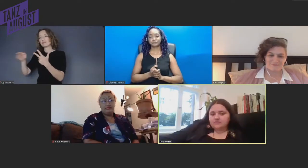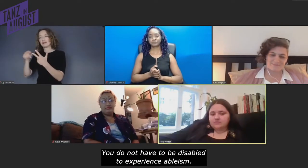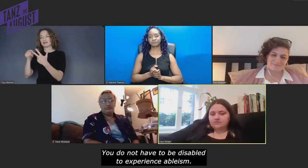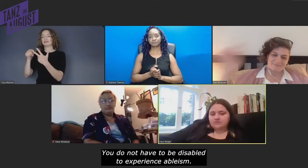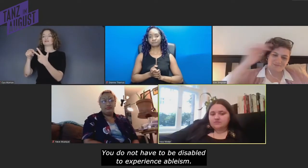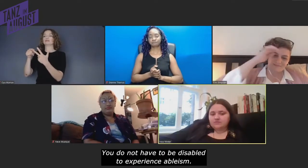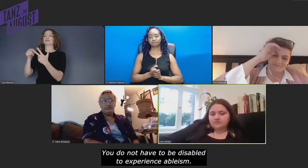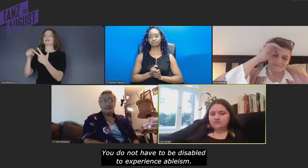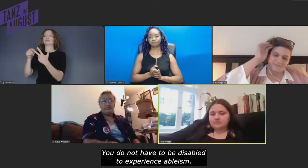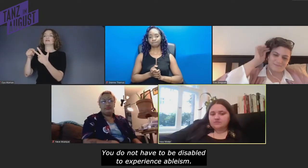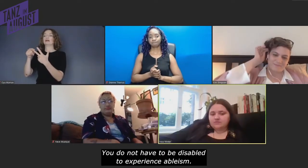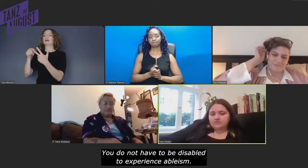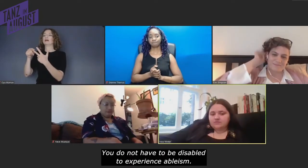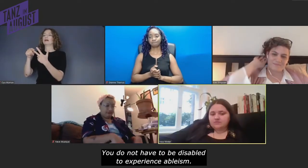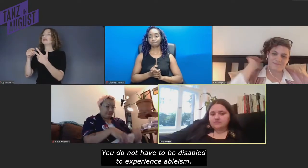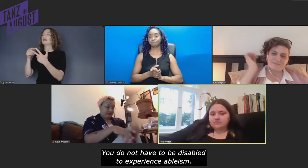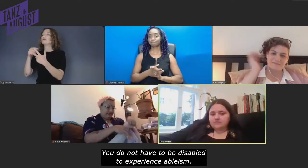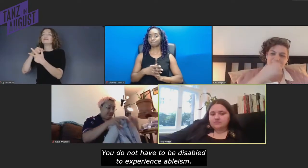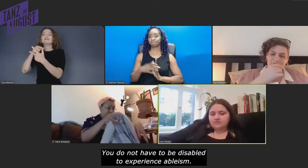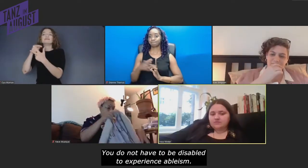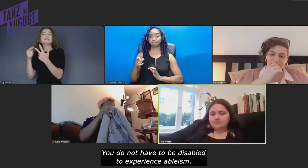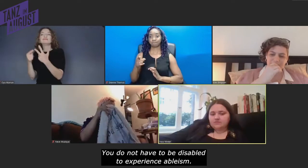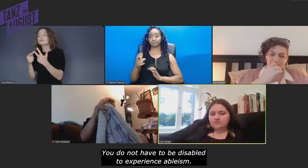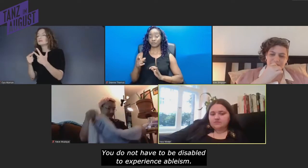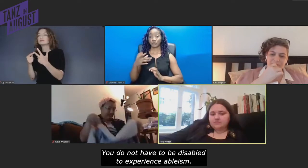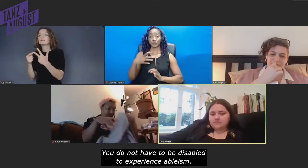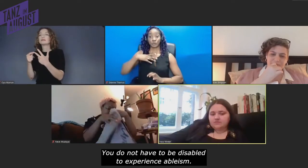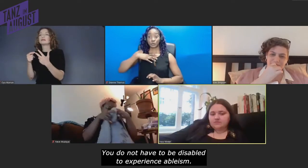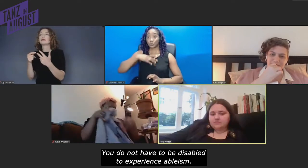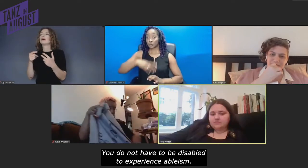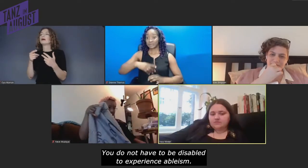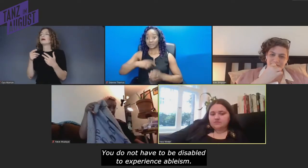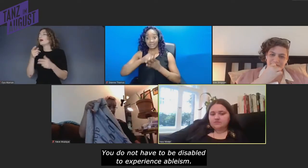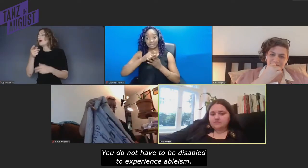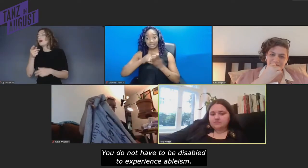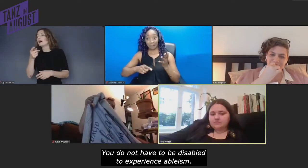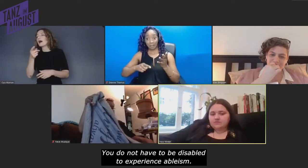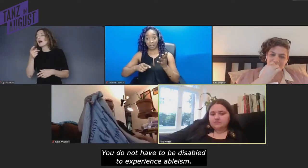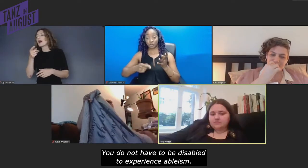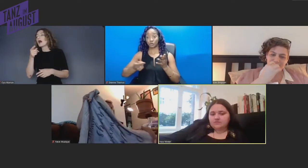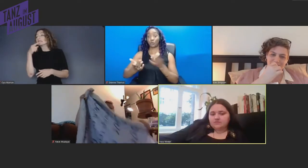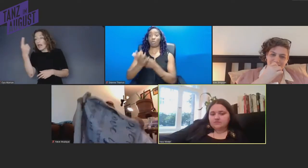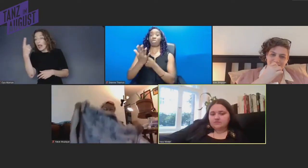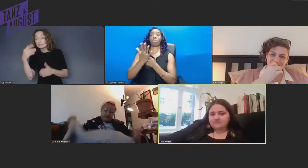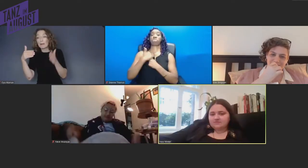You do not have to be disabled to experience ableism.